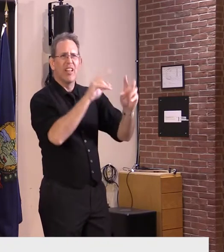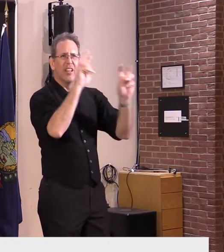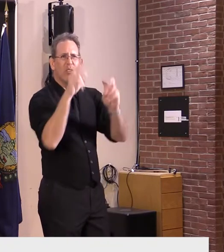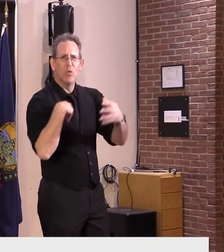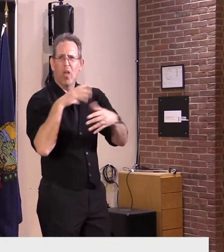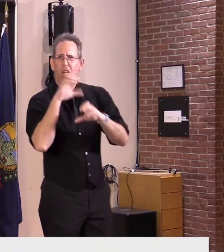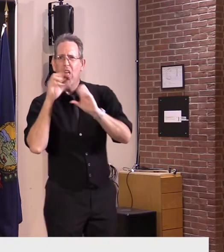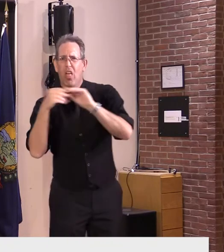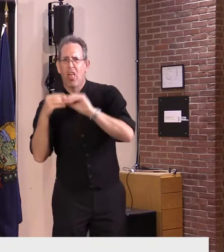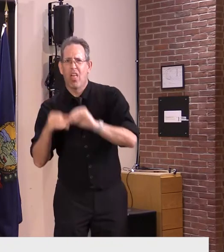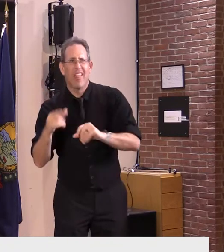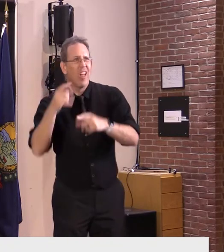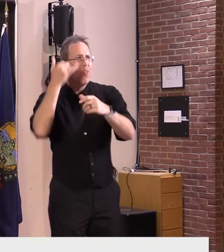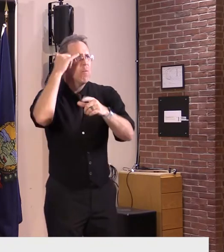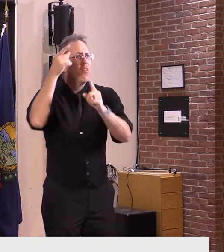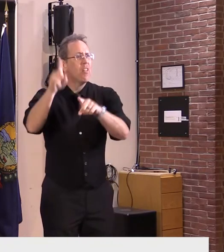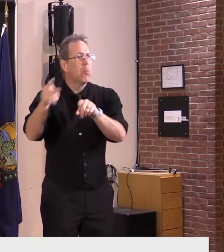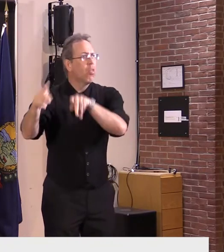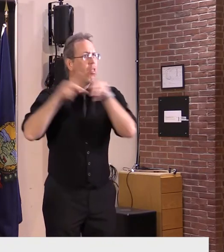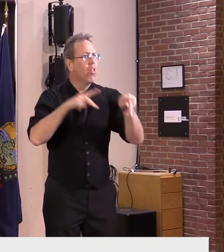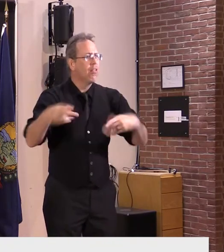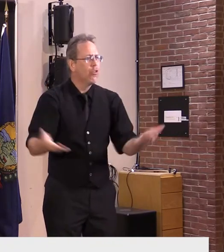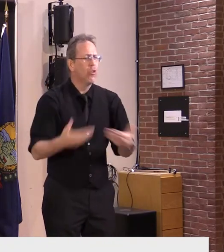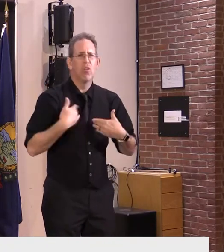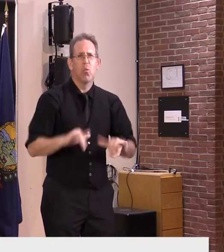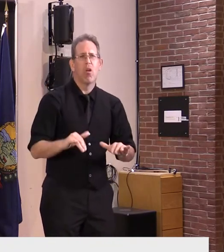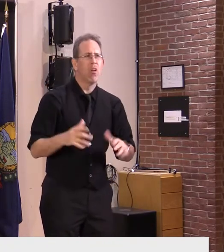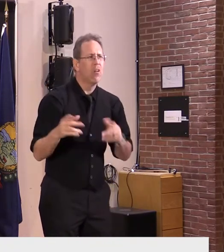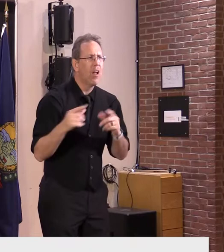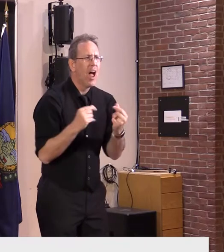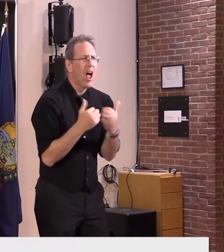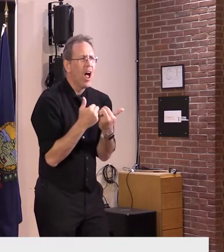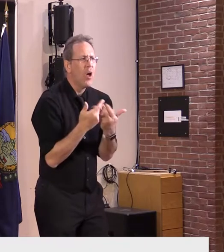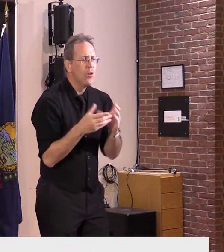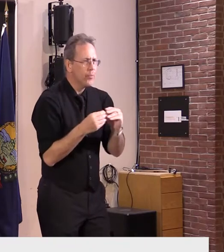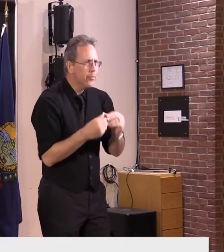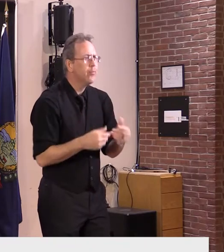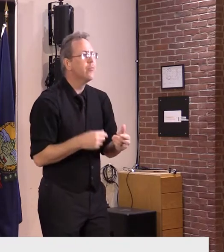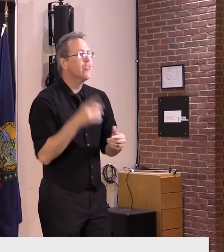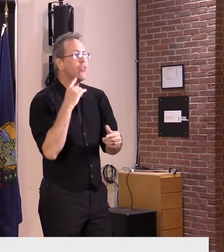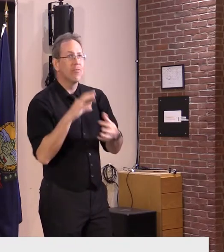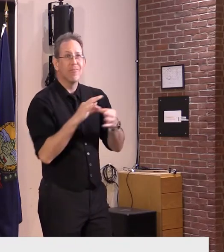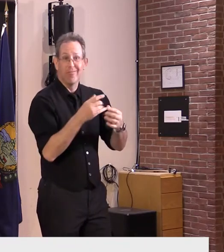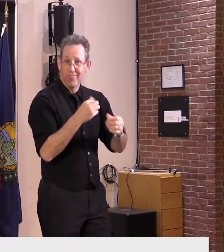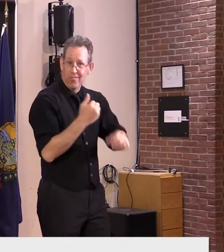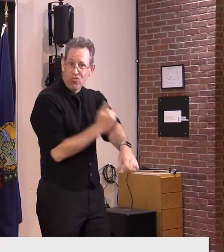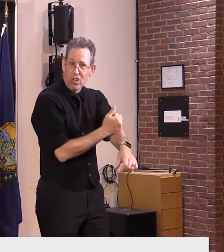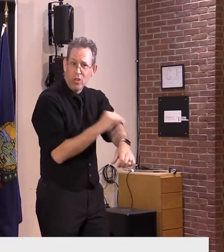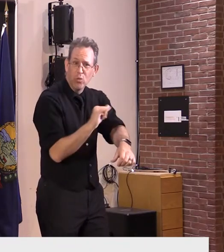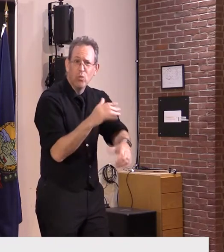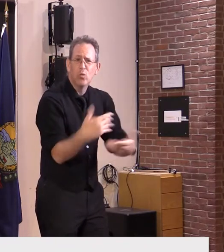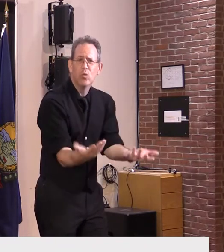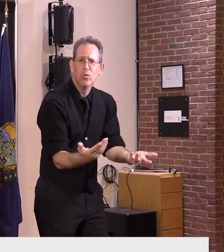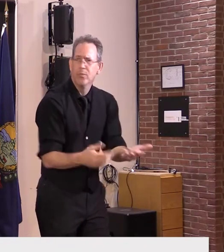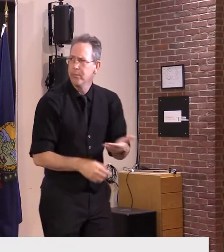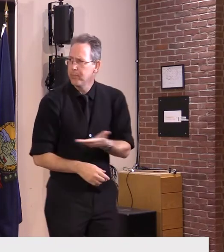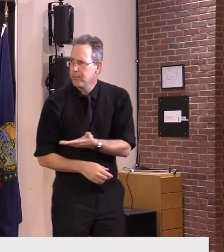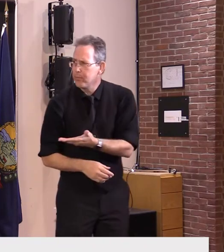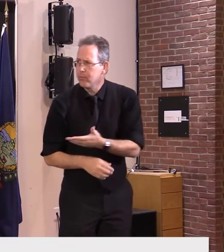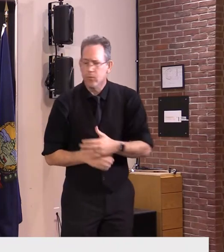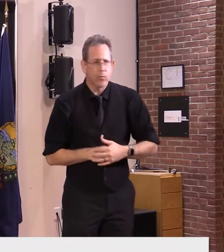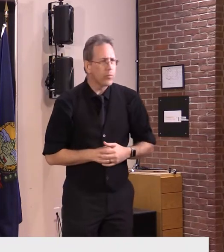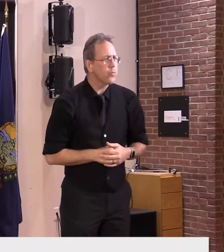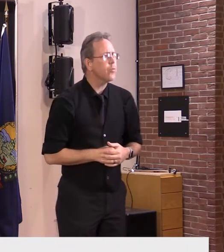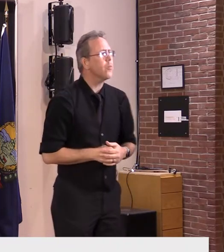them drug-related? Obviously concerned with what we're seeing across the country,